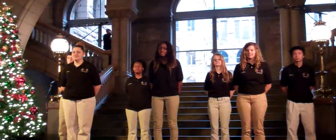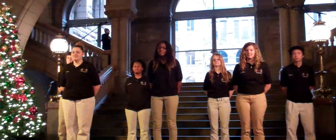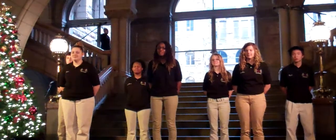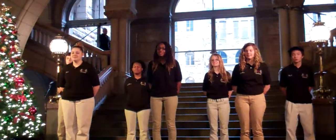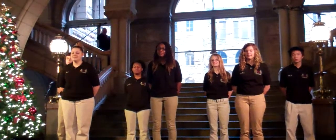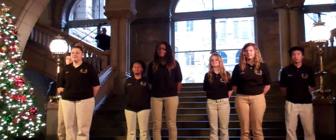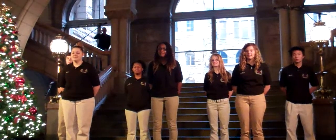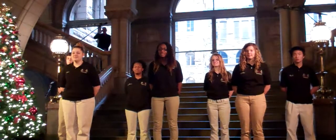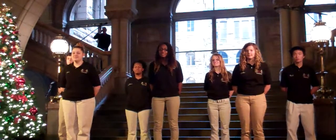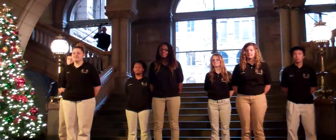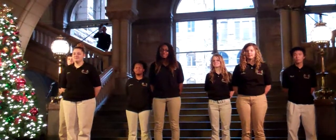So